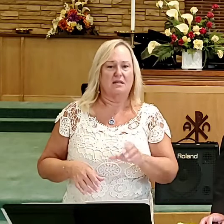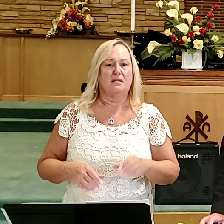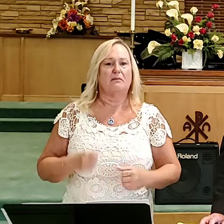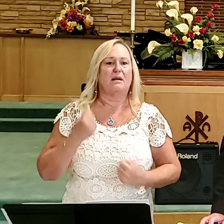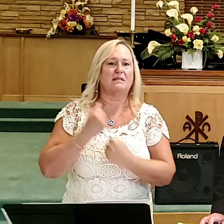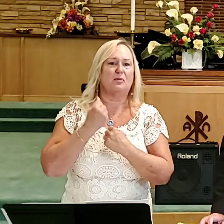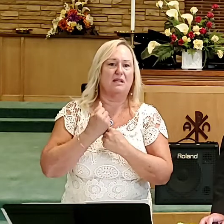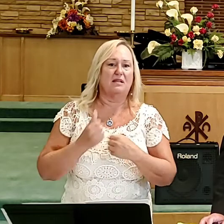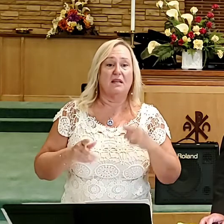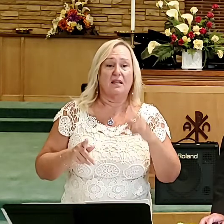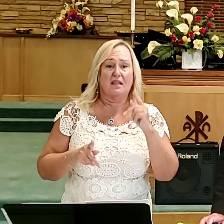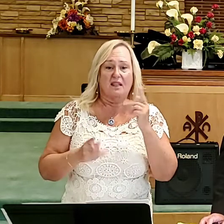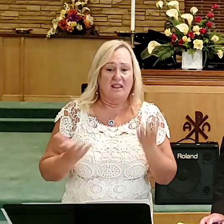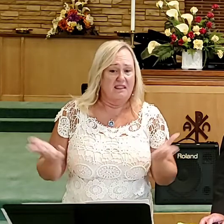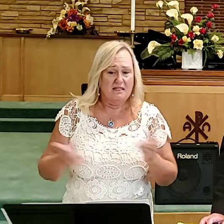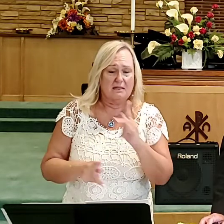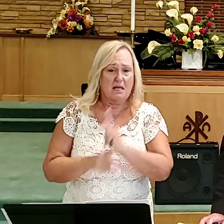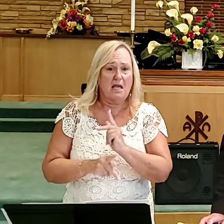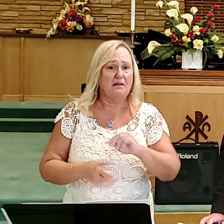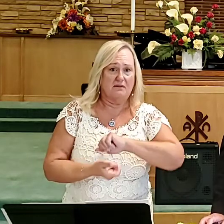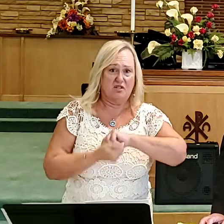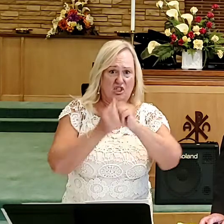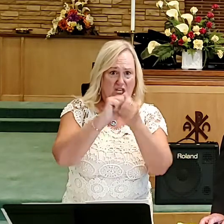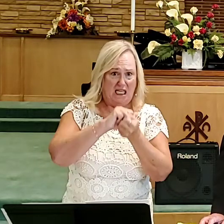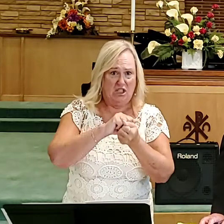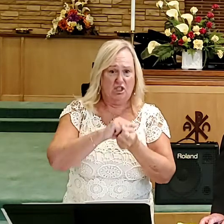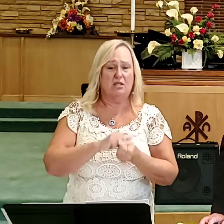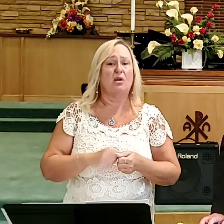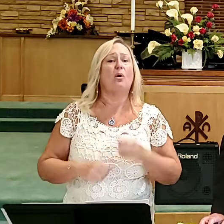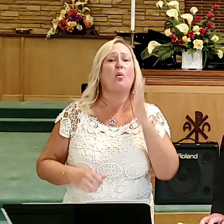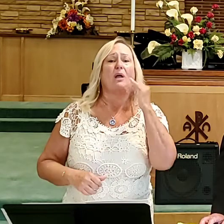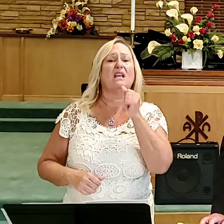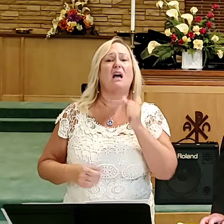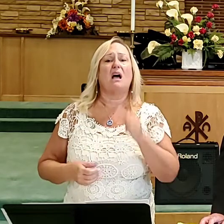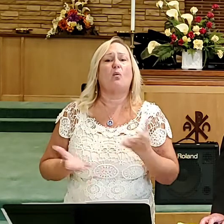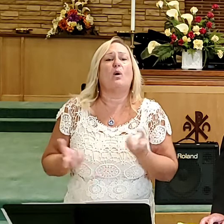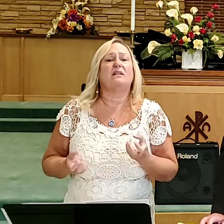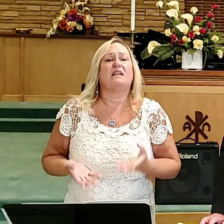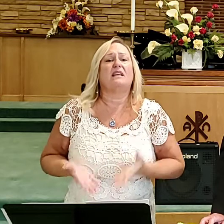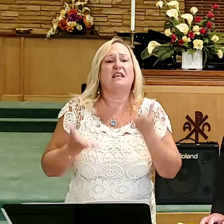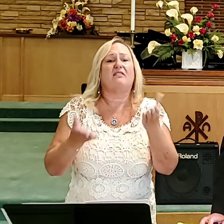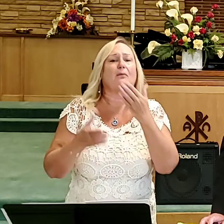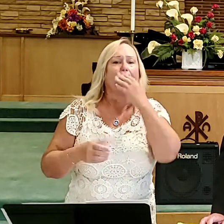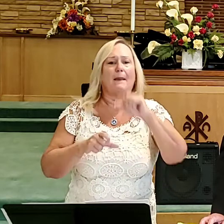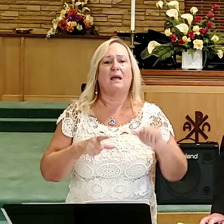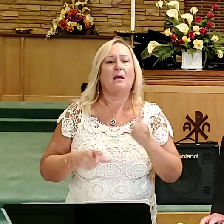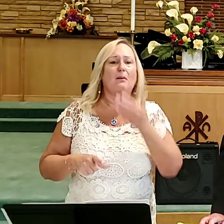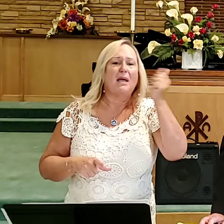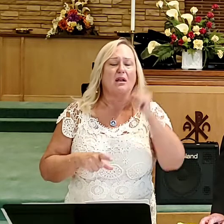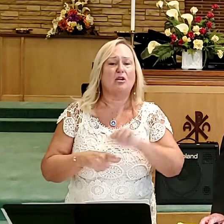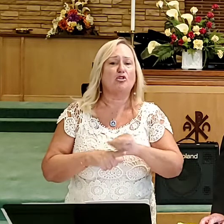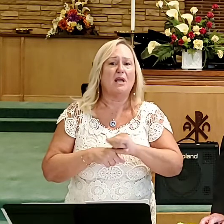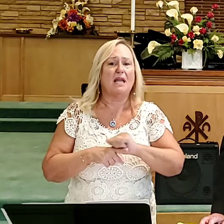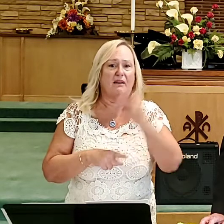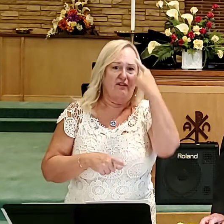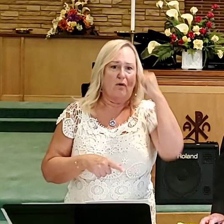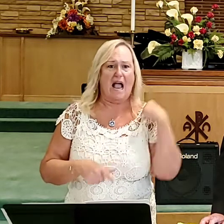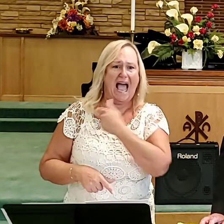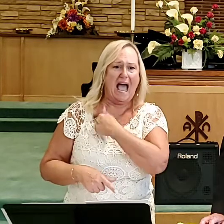this kind of change? Why would we not want to provide better training for our